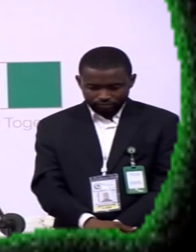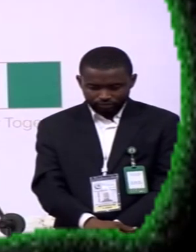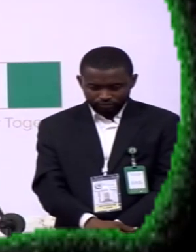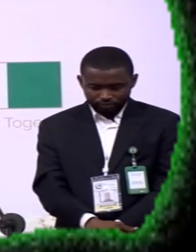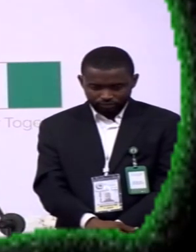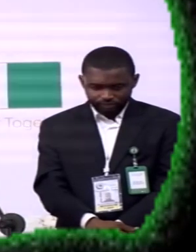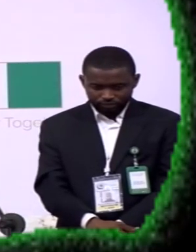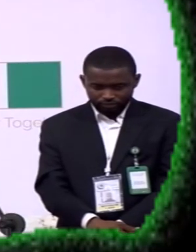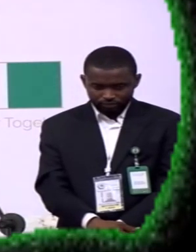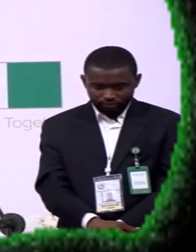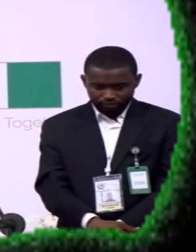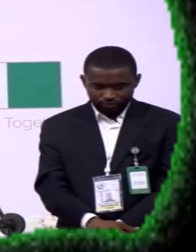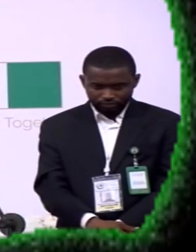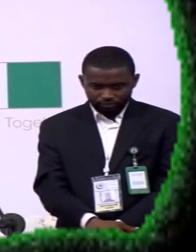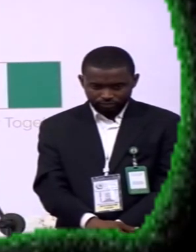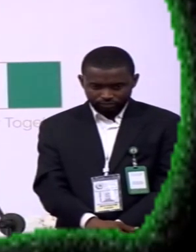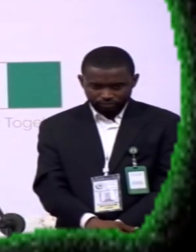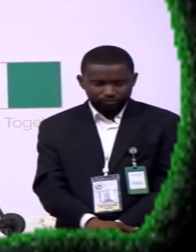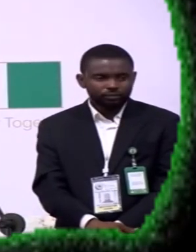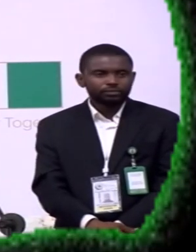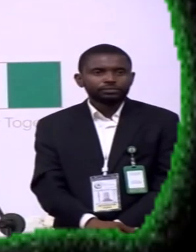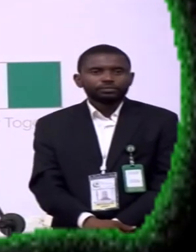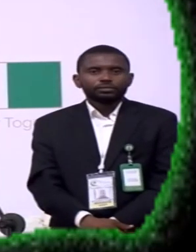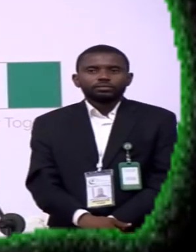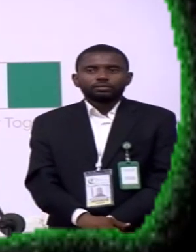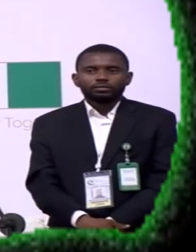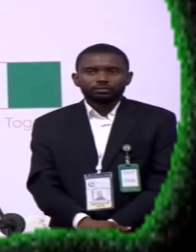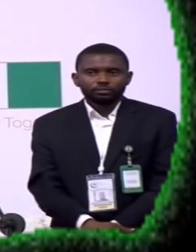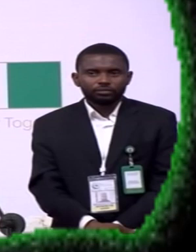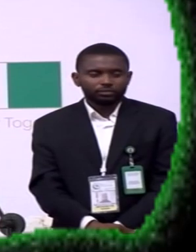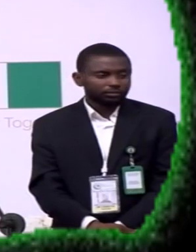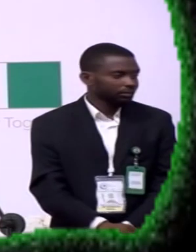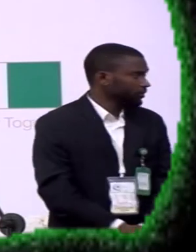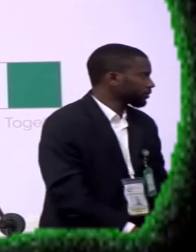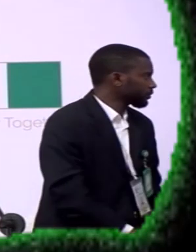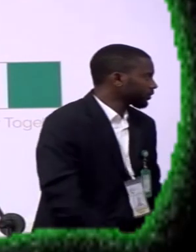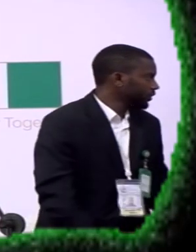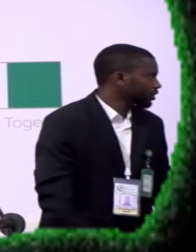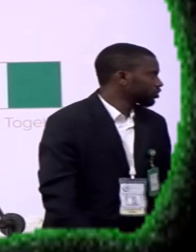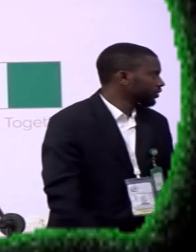annum. In his first year as the registrar of JAM,